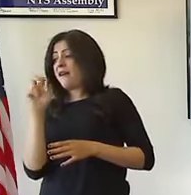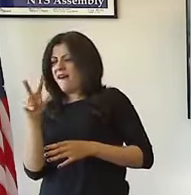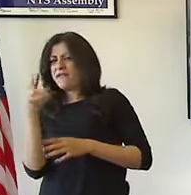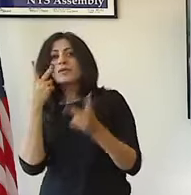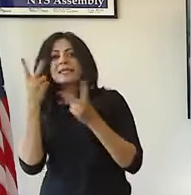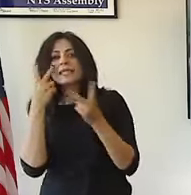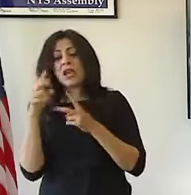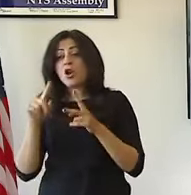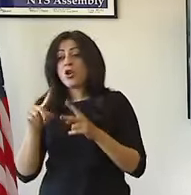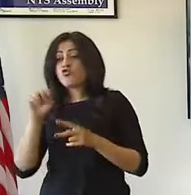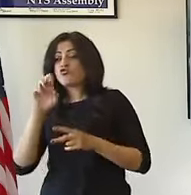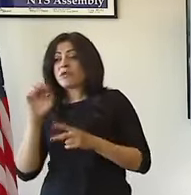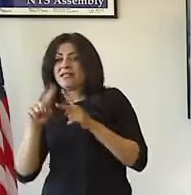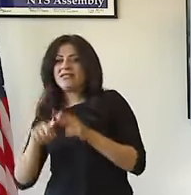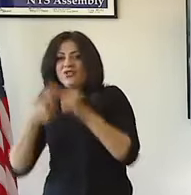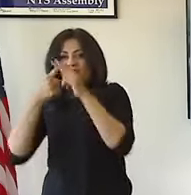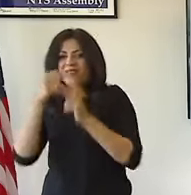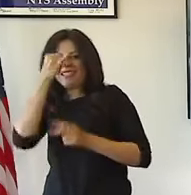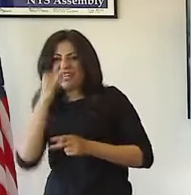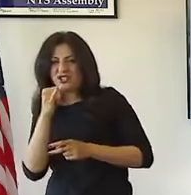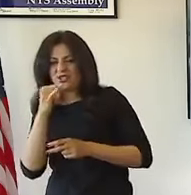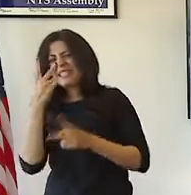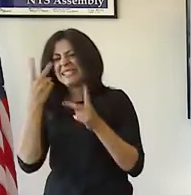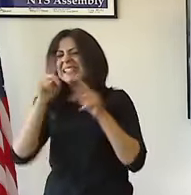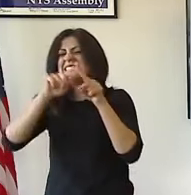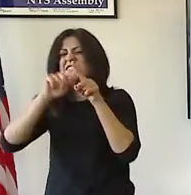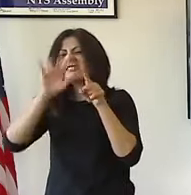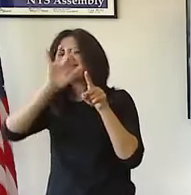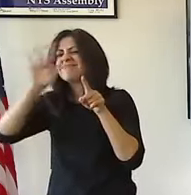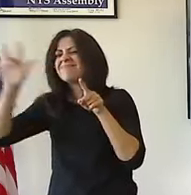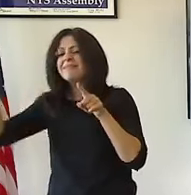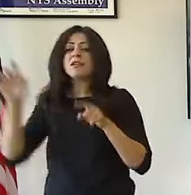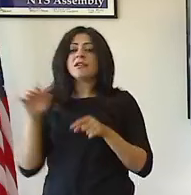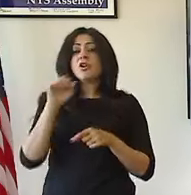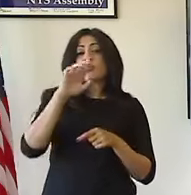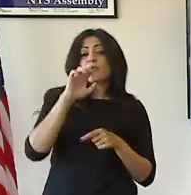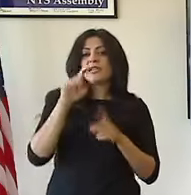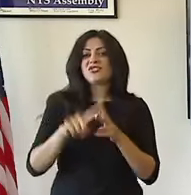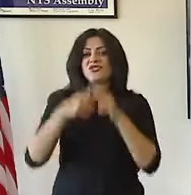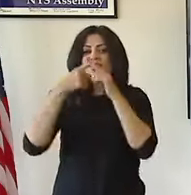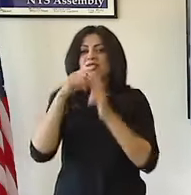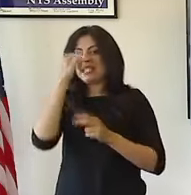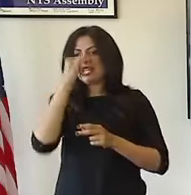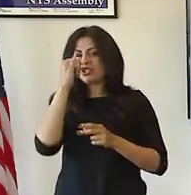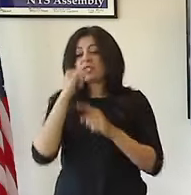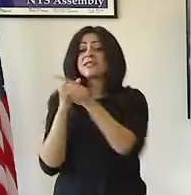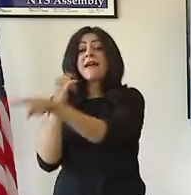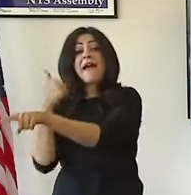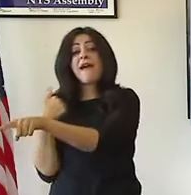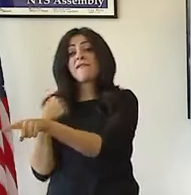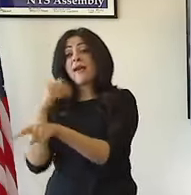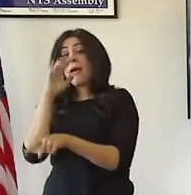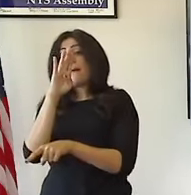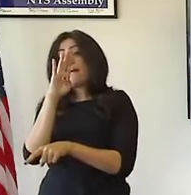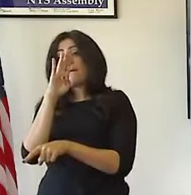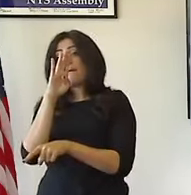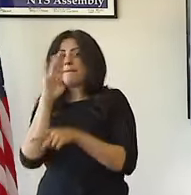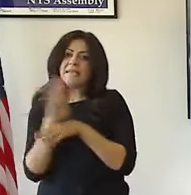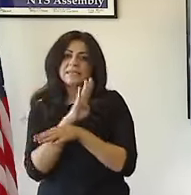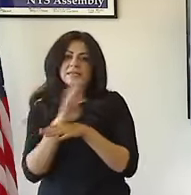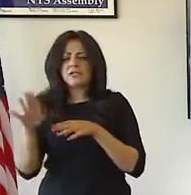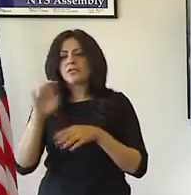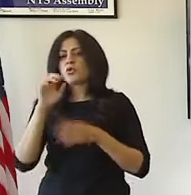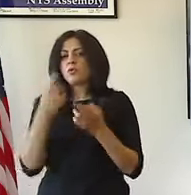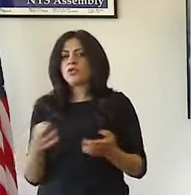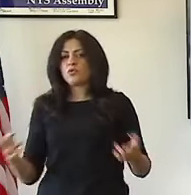visit duchessny.gov, there are a series of tabs. Go to Restarting Duchess. There is a Business Resources tab, and within those